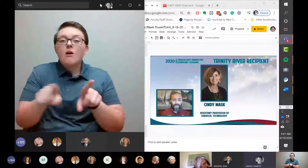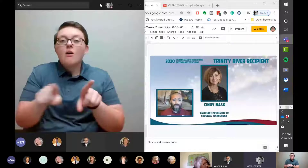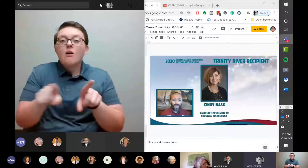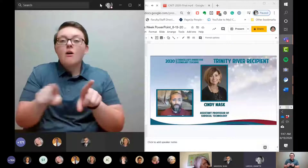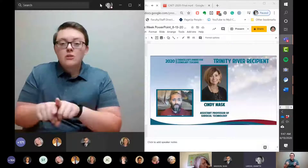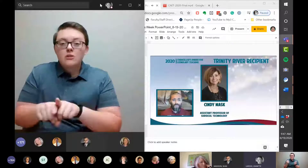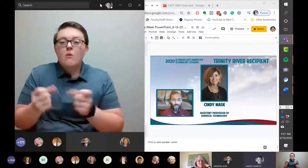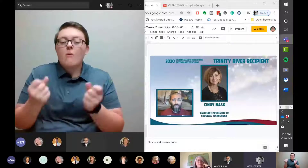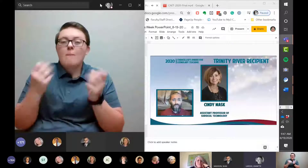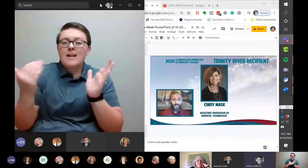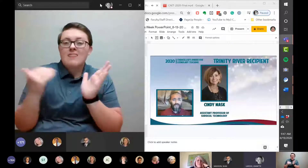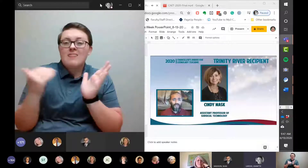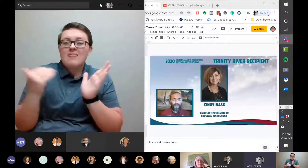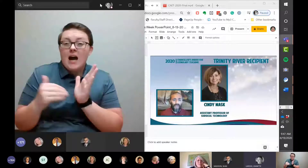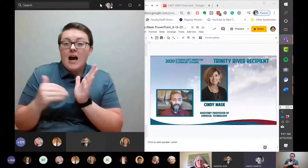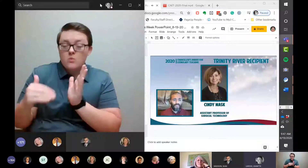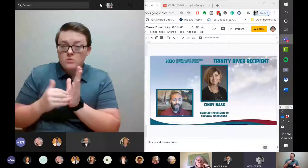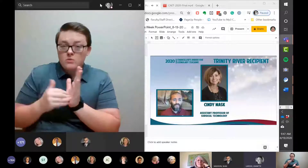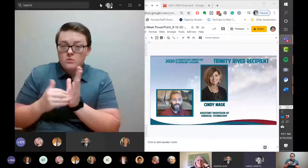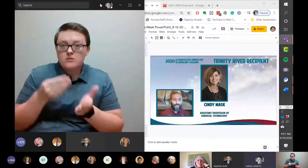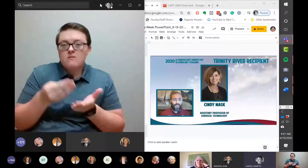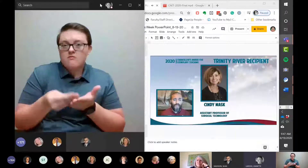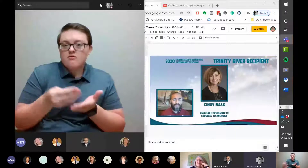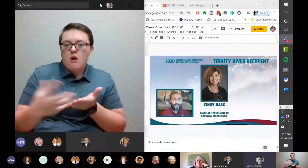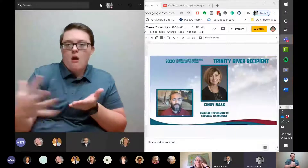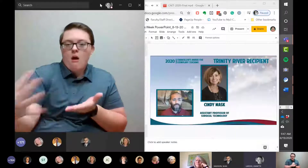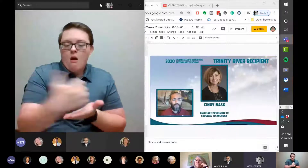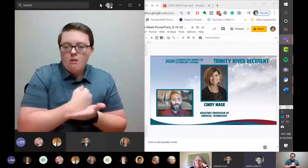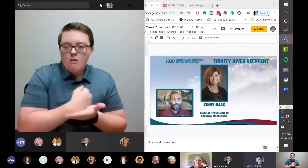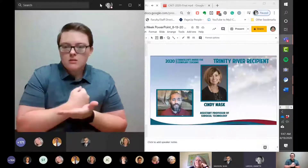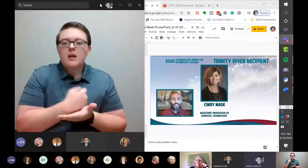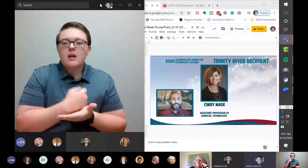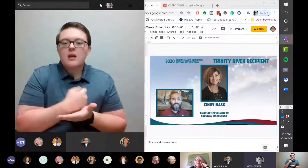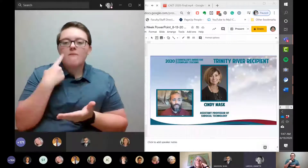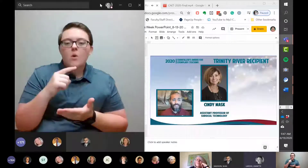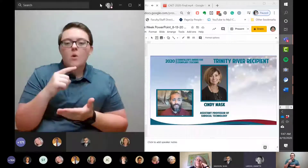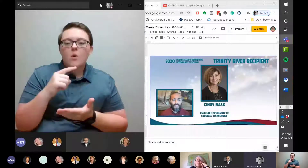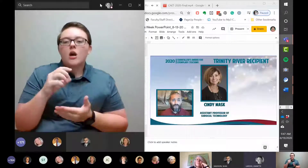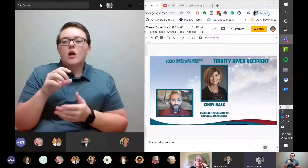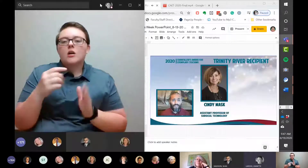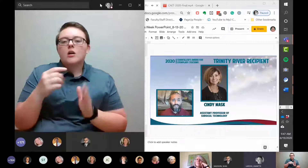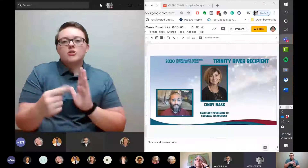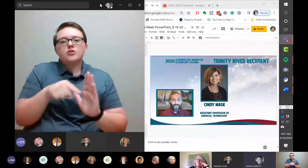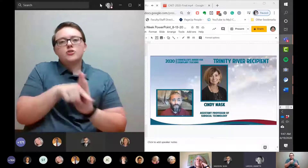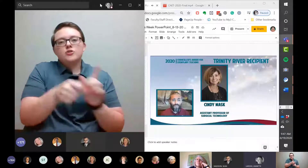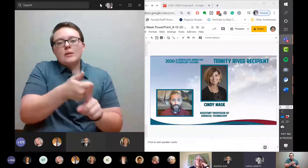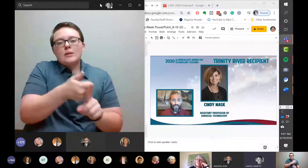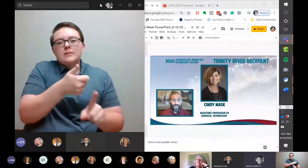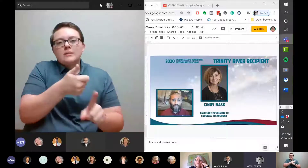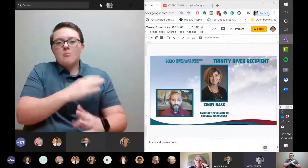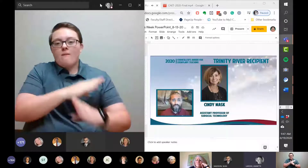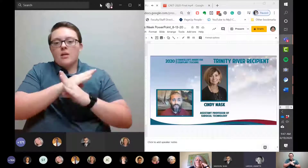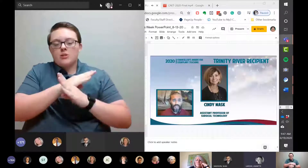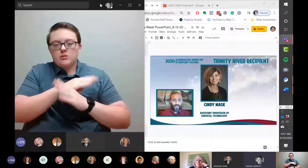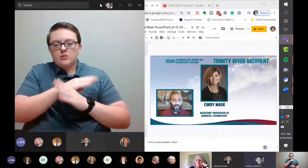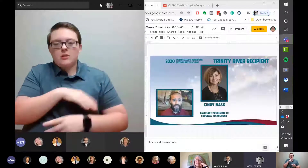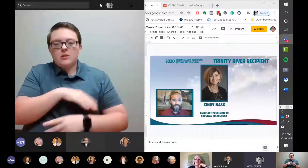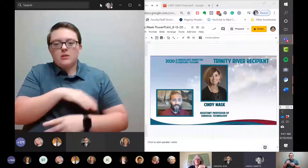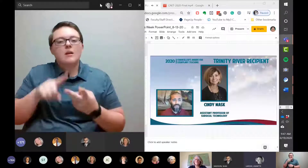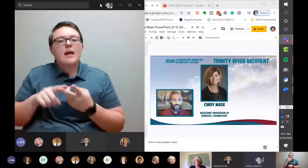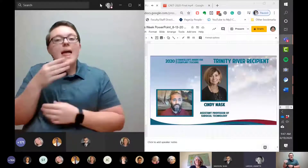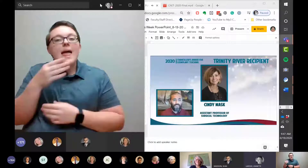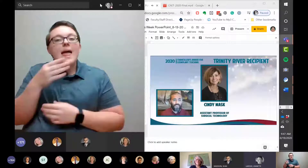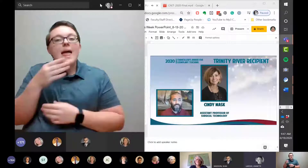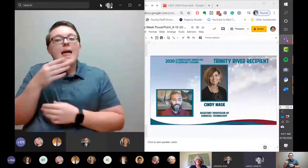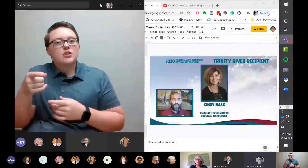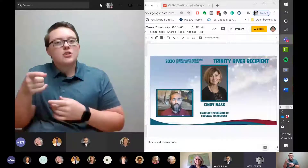Darkness Suicide Prevention Walk and made hundreds of homemade masks on short notice so TCC librarians could distribute laptops and